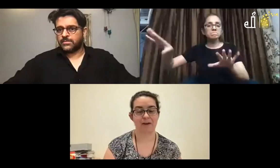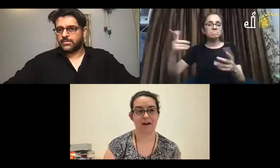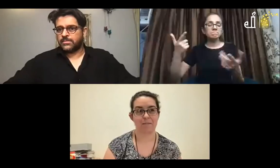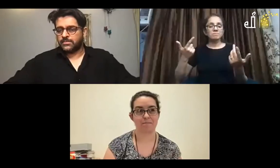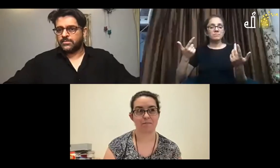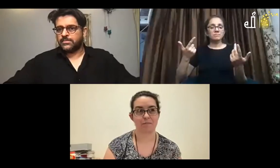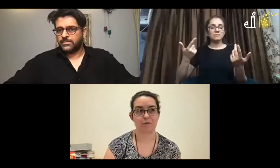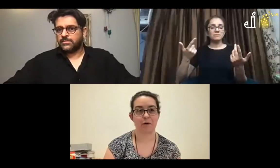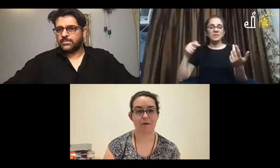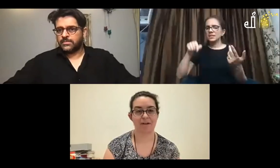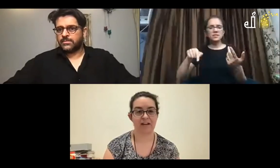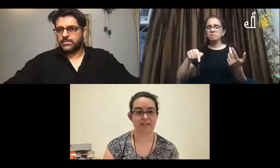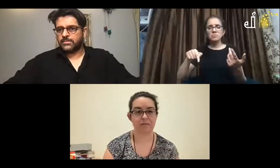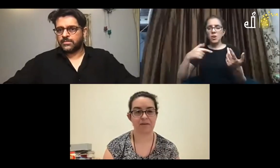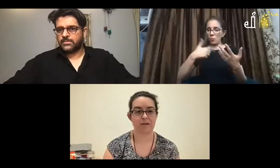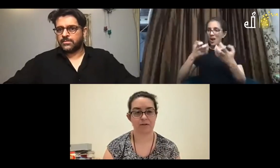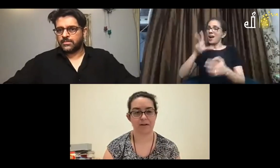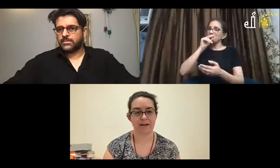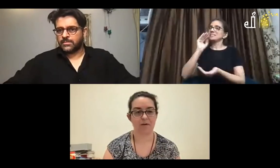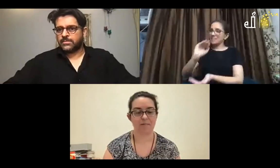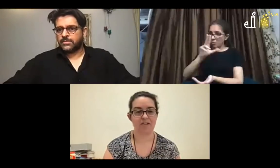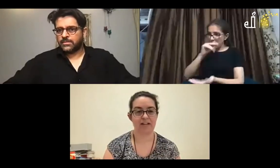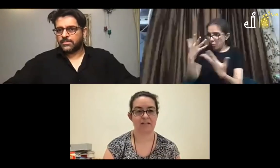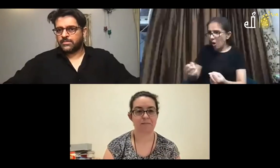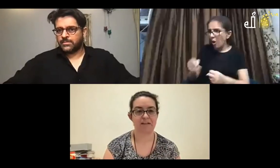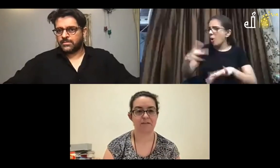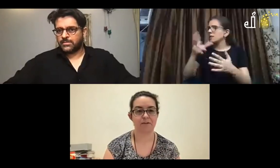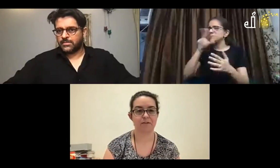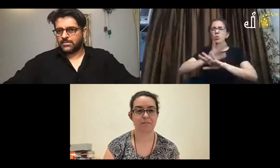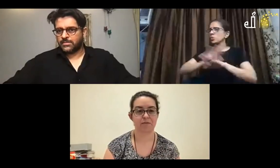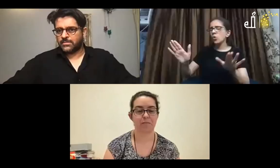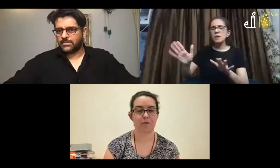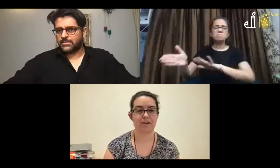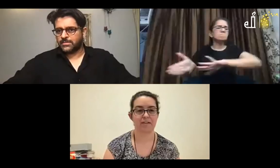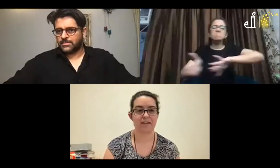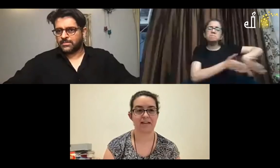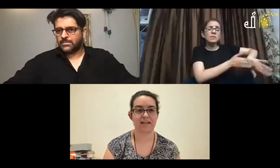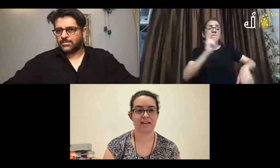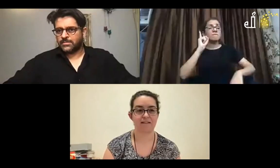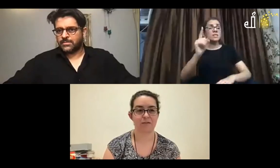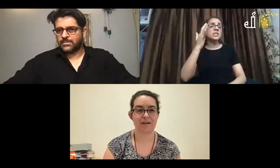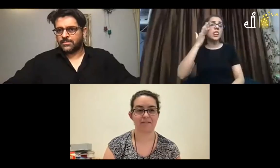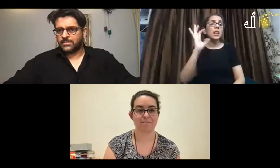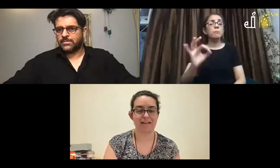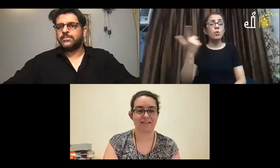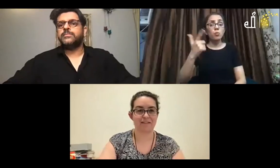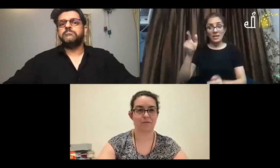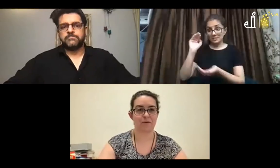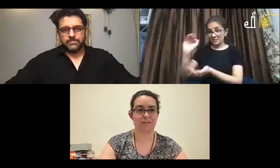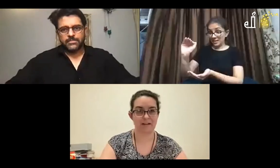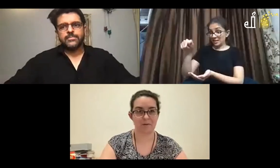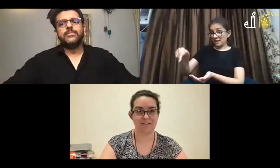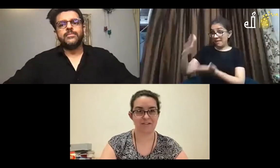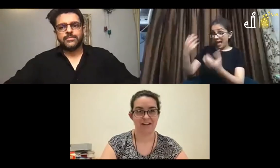of do I want my child to speak or do I not want my child to speak? The first most important thing is, do we have a basis